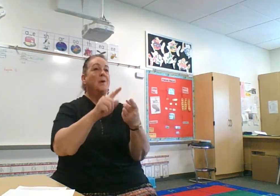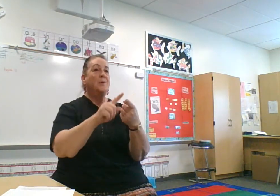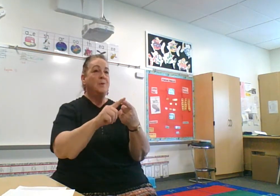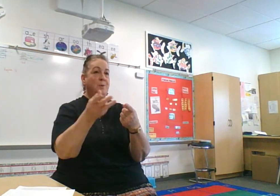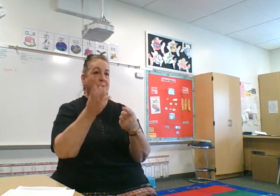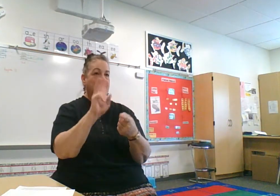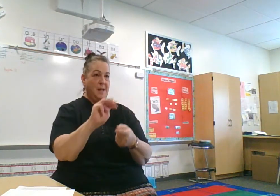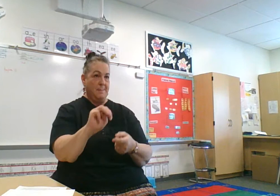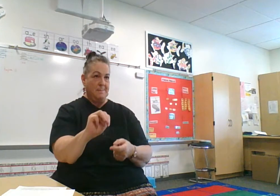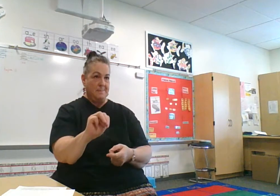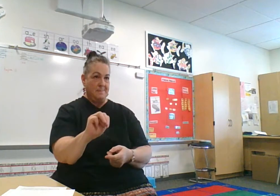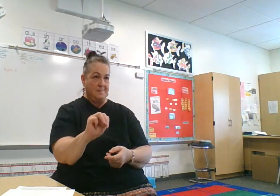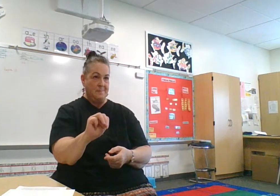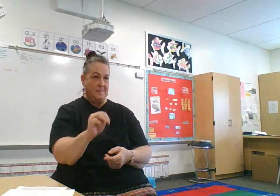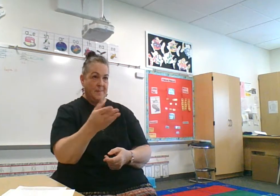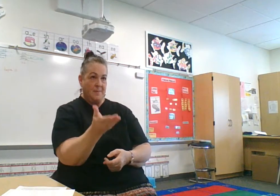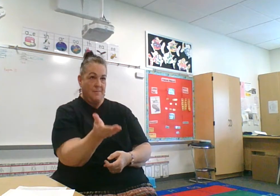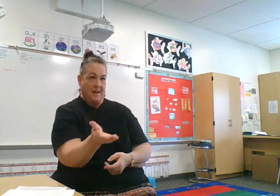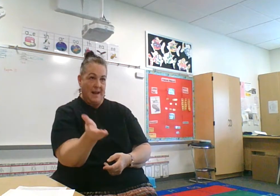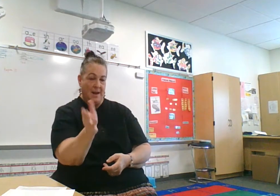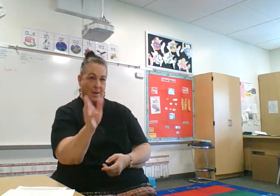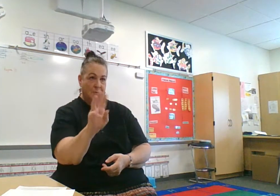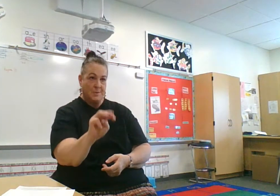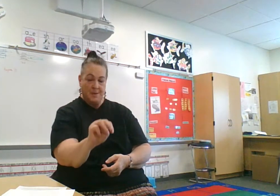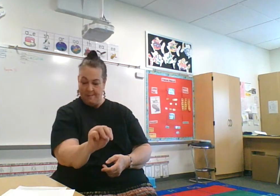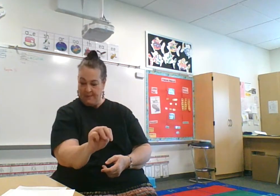to them. Flat hand over to them.